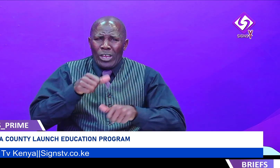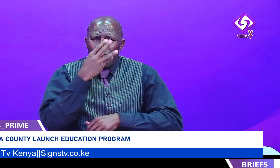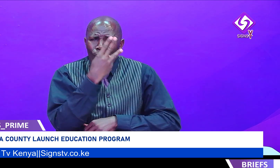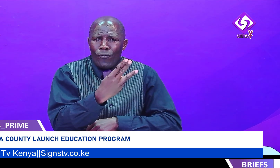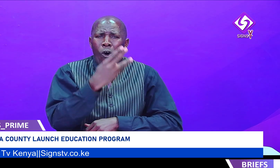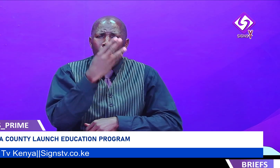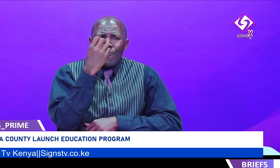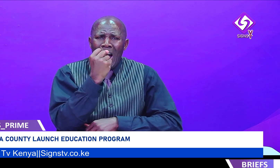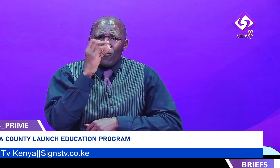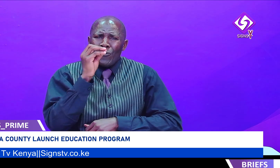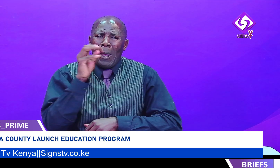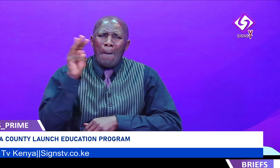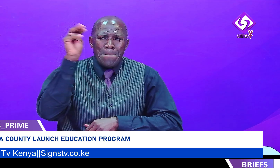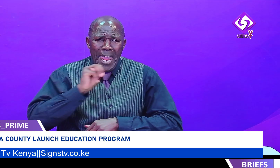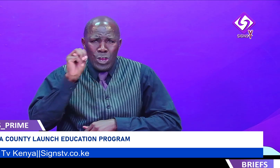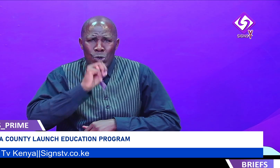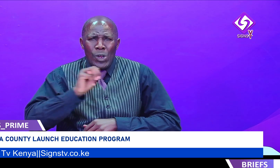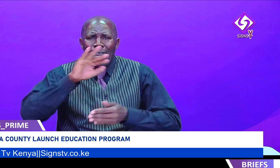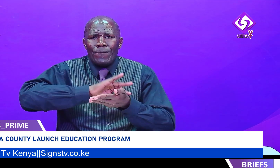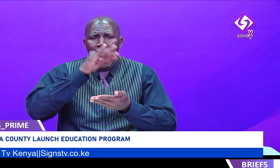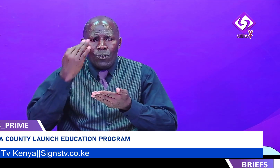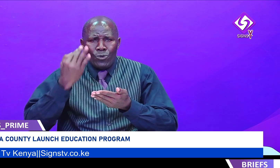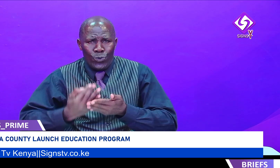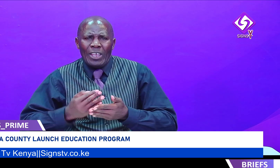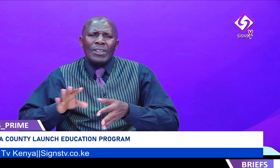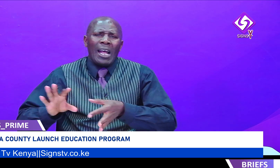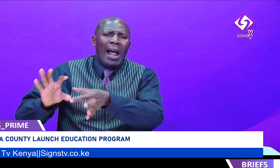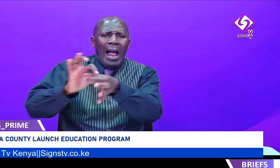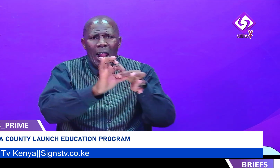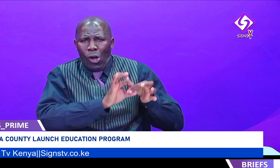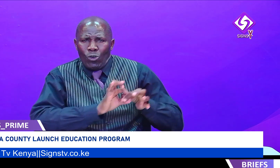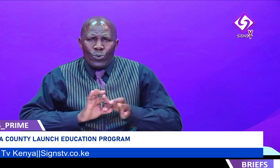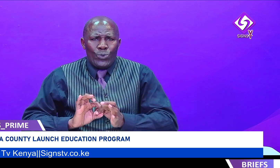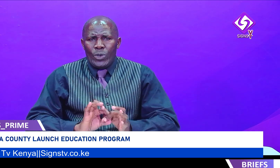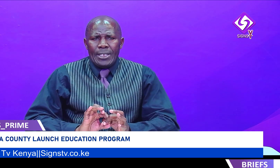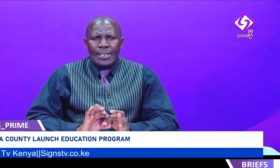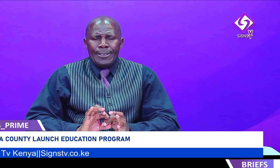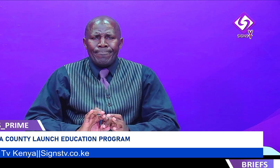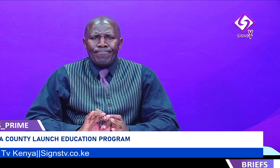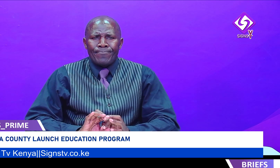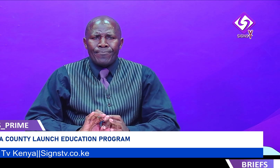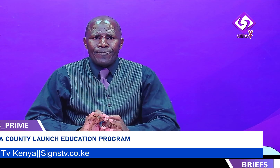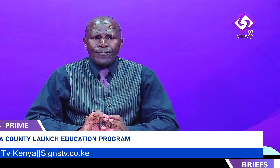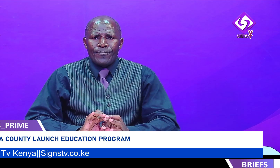the government allocated approximately 450 million shillings to the fund.